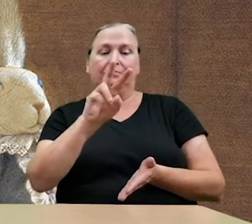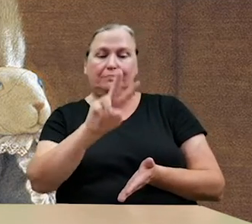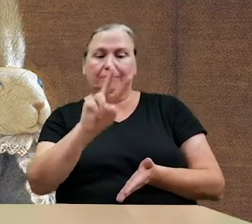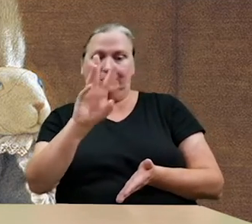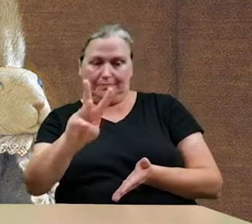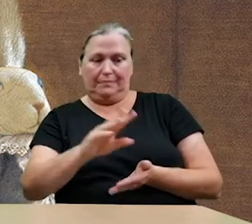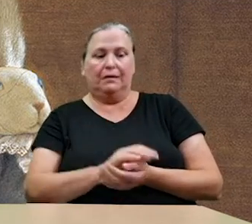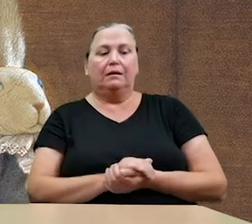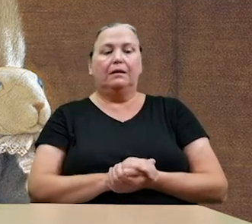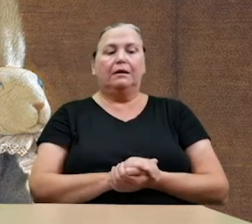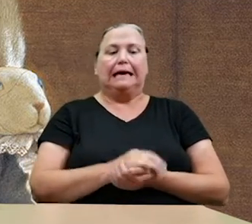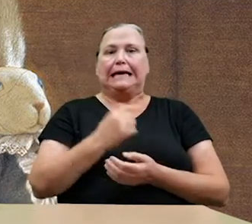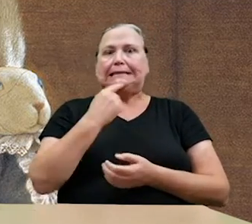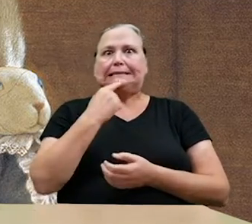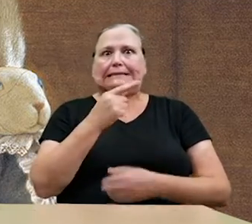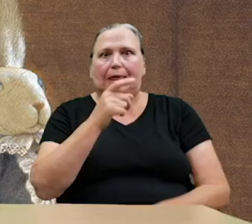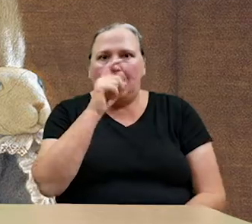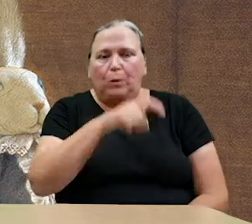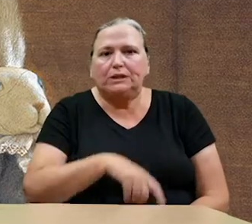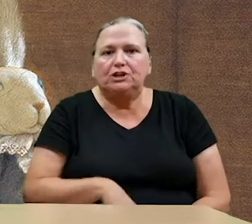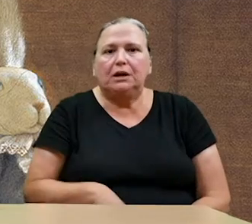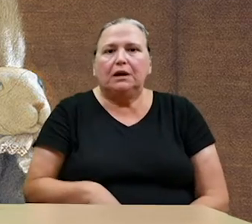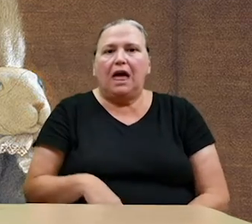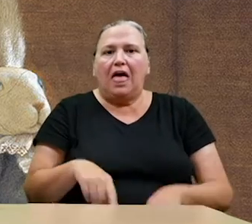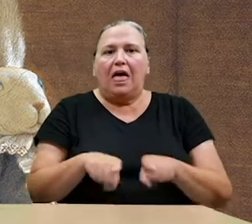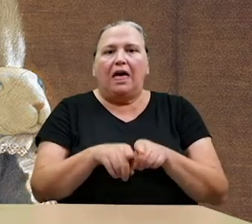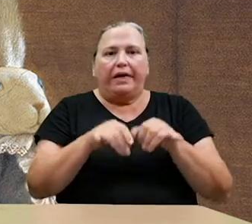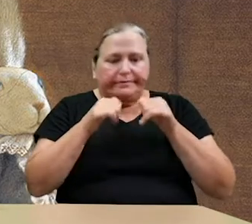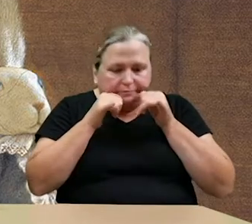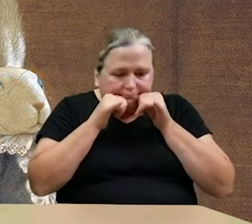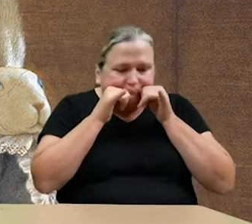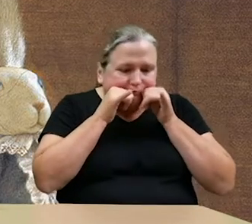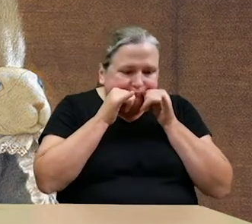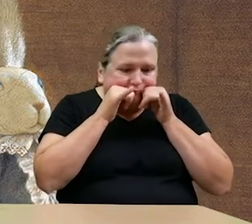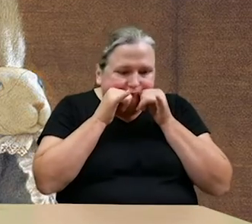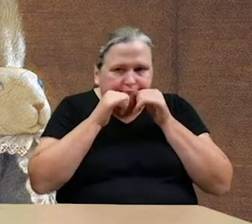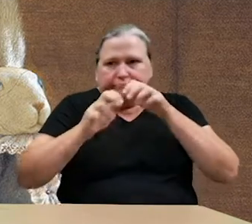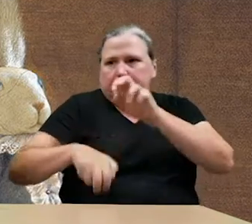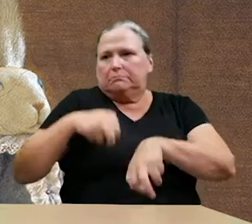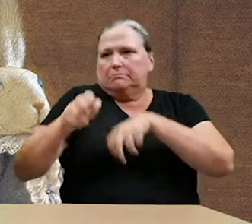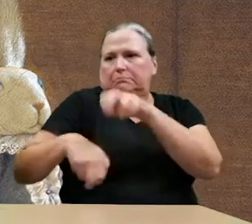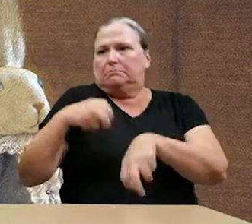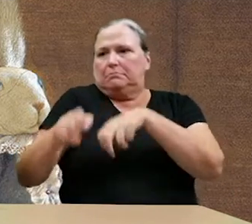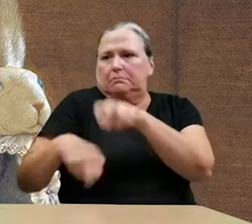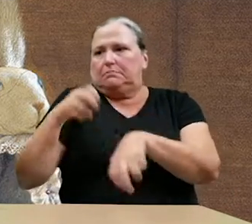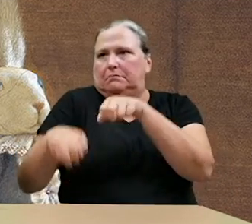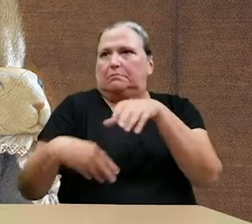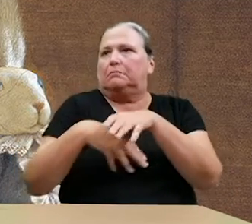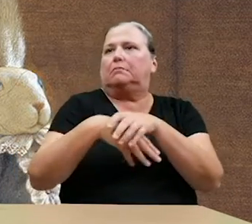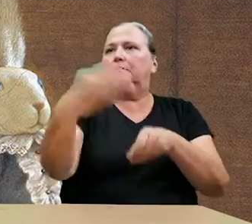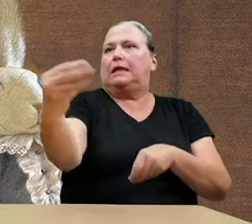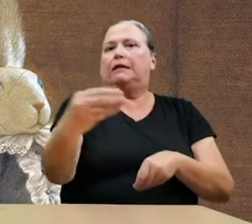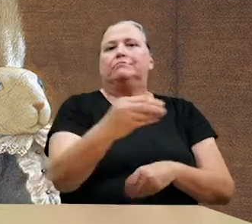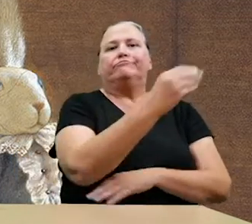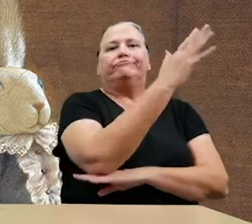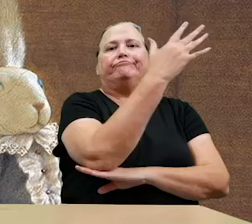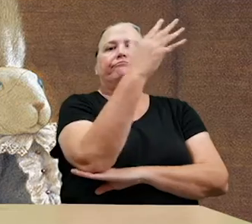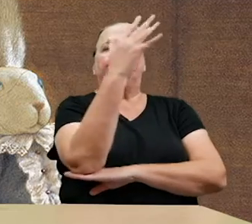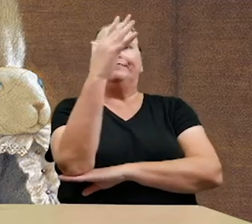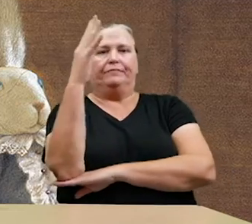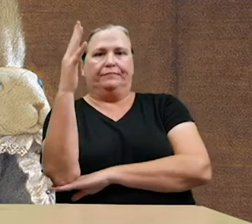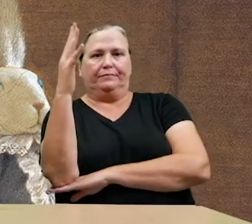3,626, said the witch, as the warthog princess ran from the hut and out again into the